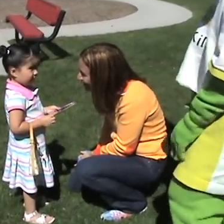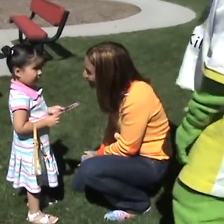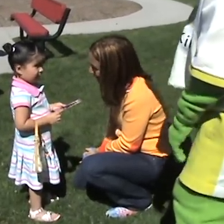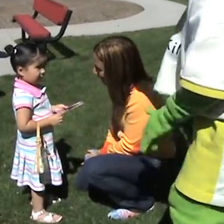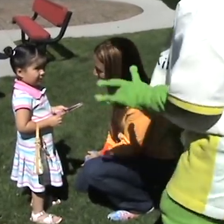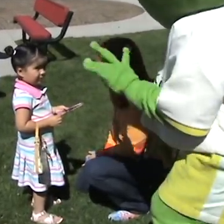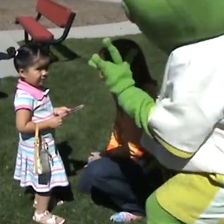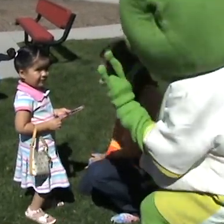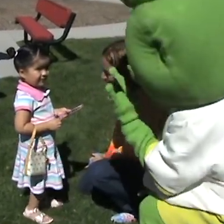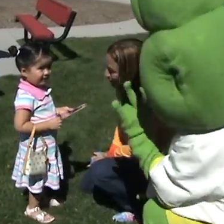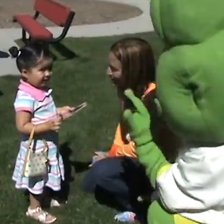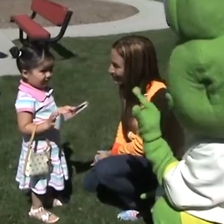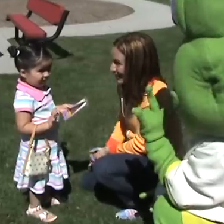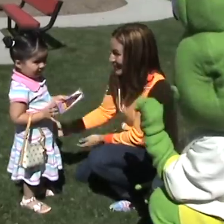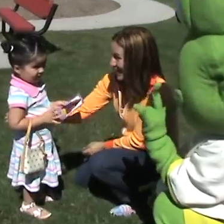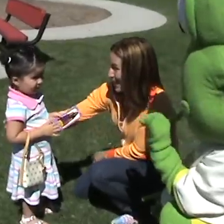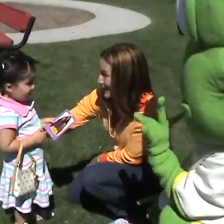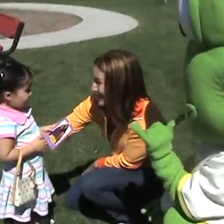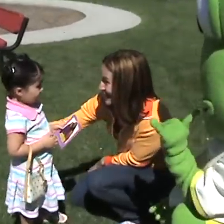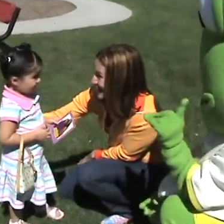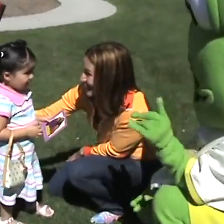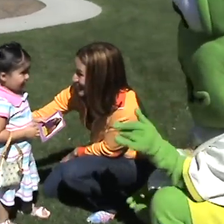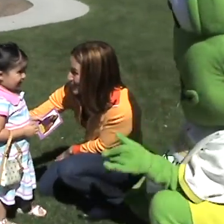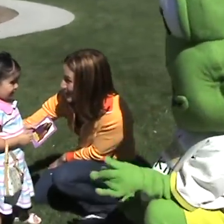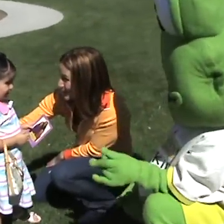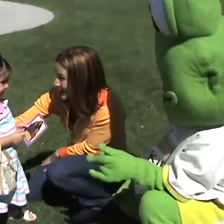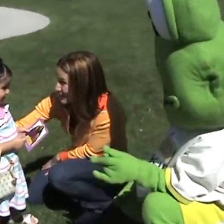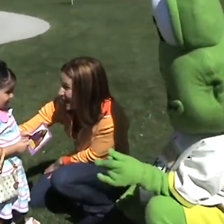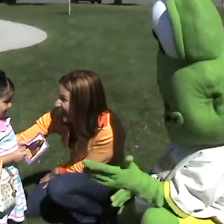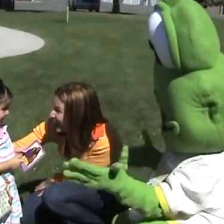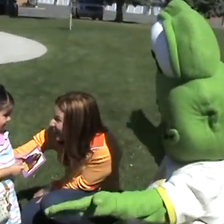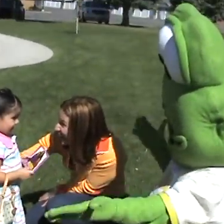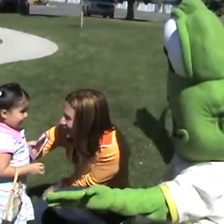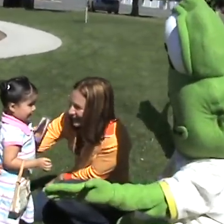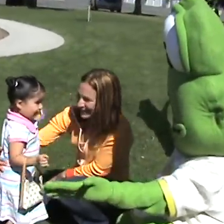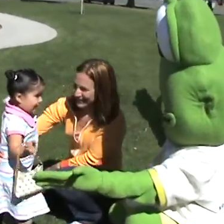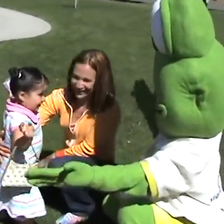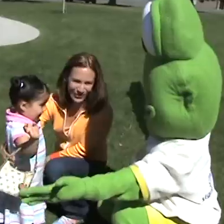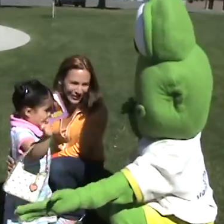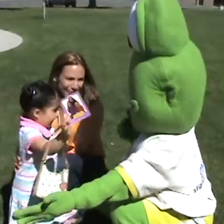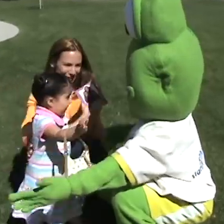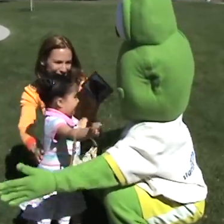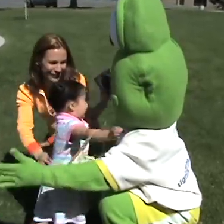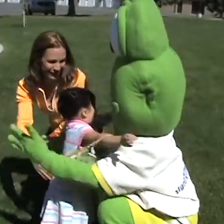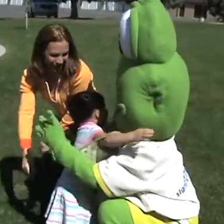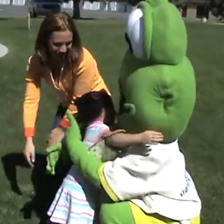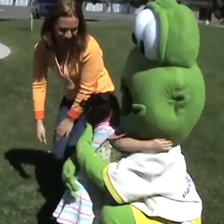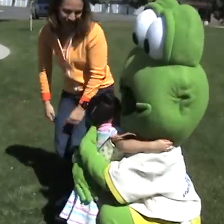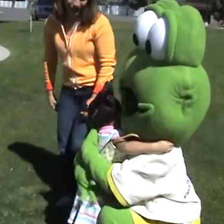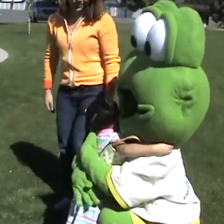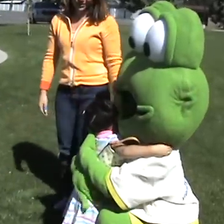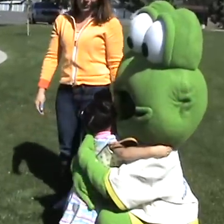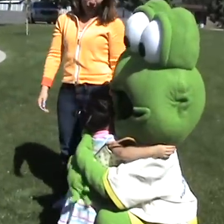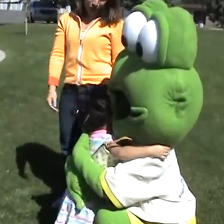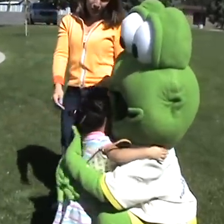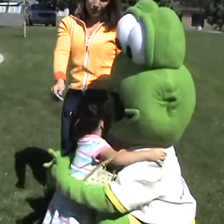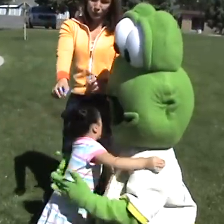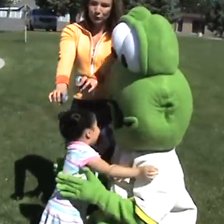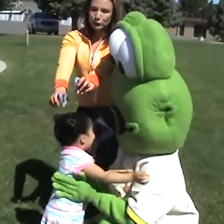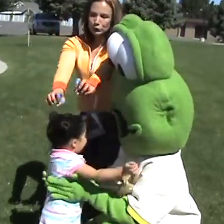you again. Did you want to see Hopkins? He's so big. Want to give him a hug? Oh, go give him a hug. She's so cute. Oh,